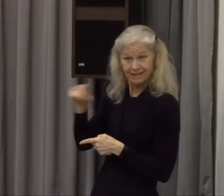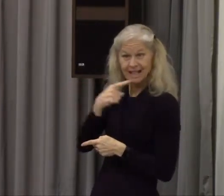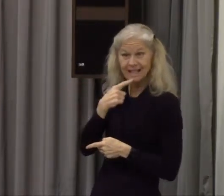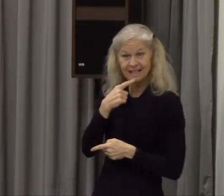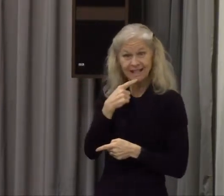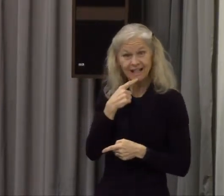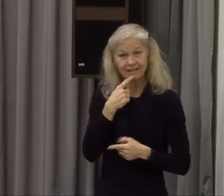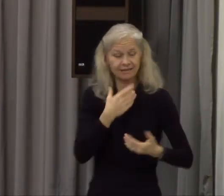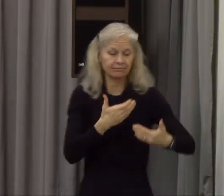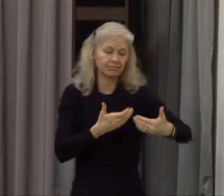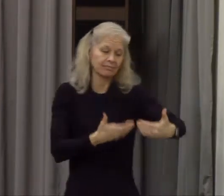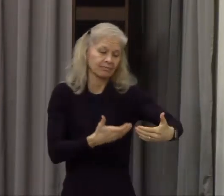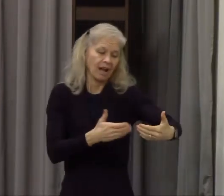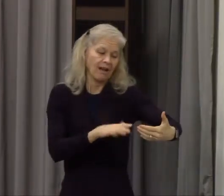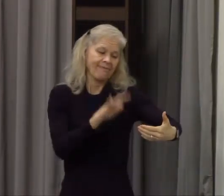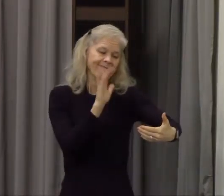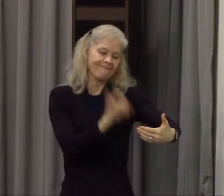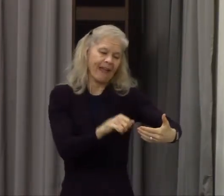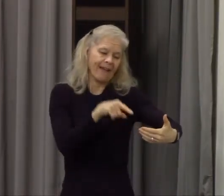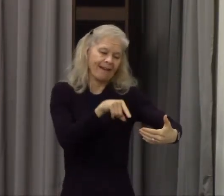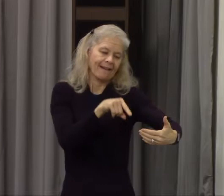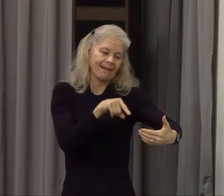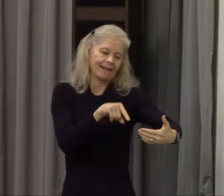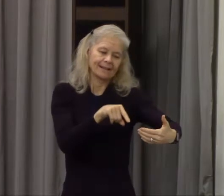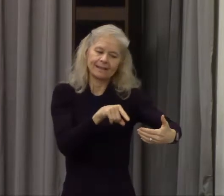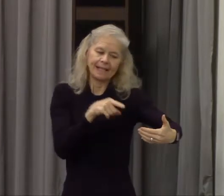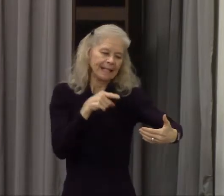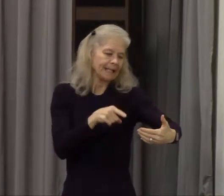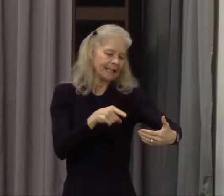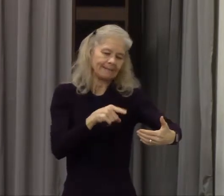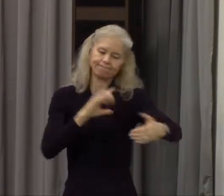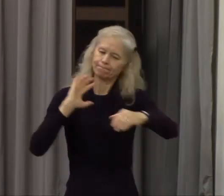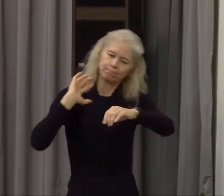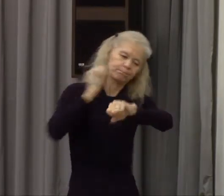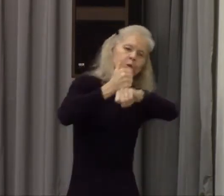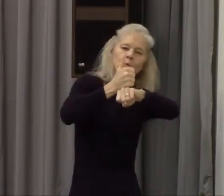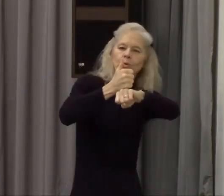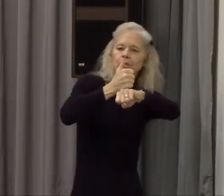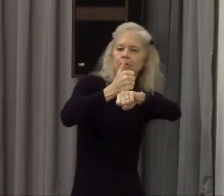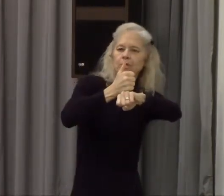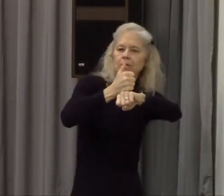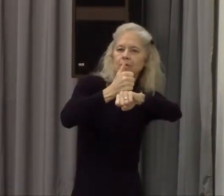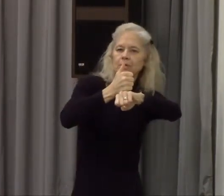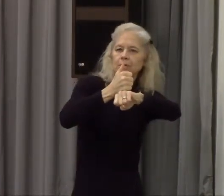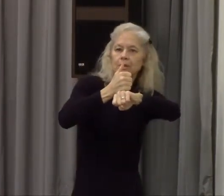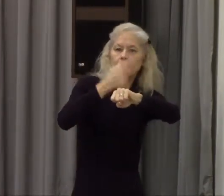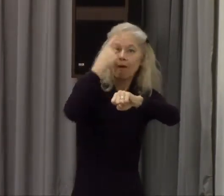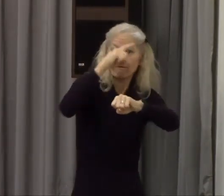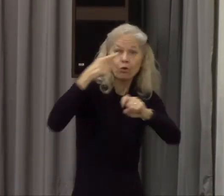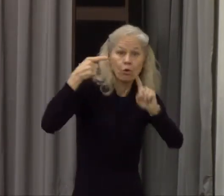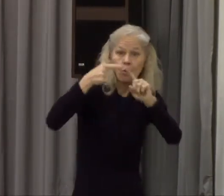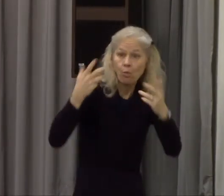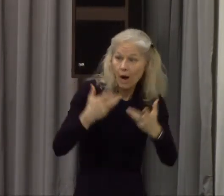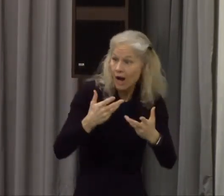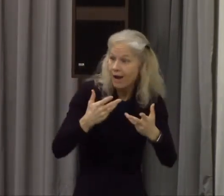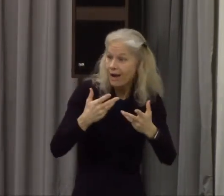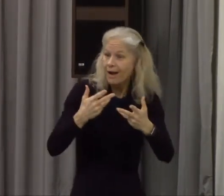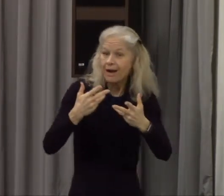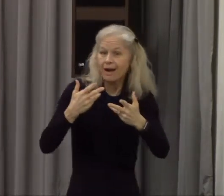rise and fall of many in Jerusalem. Rise and fall of many. Listen, those who receive him will rise. Those